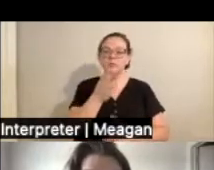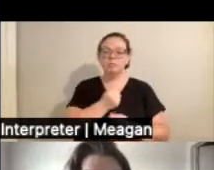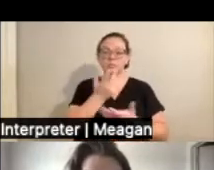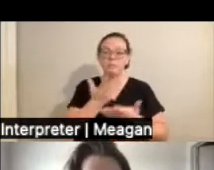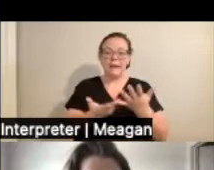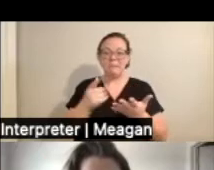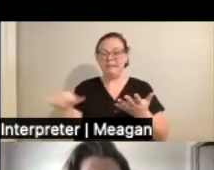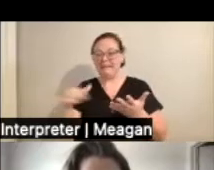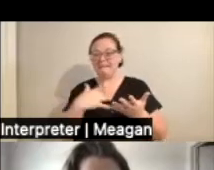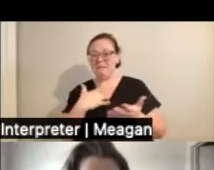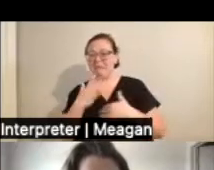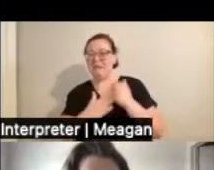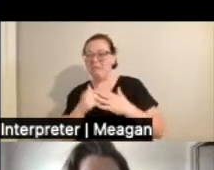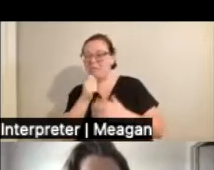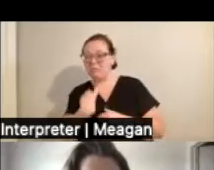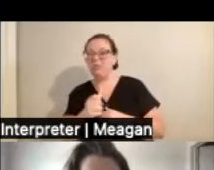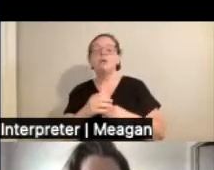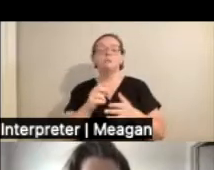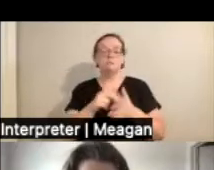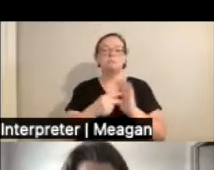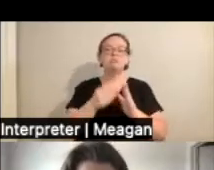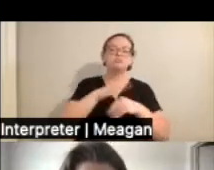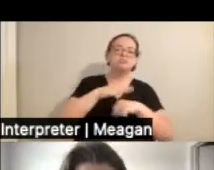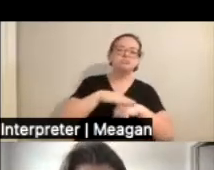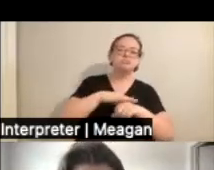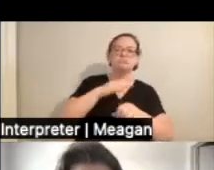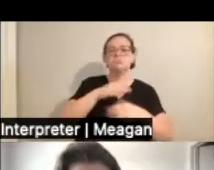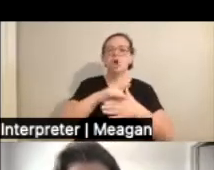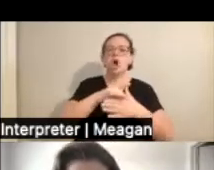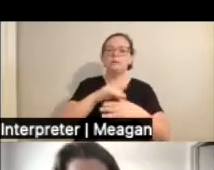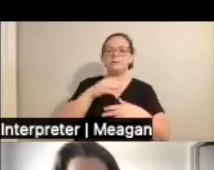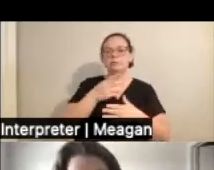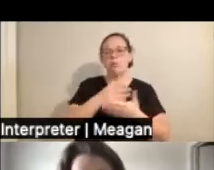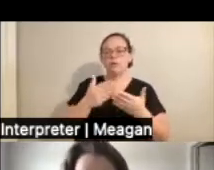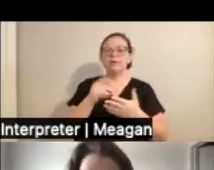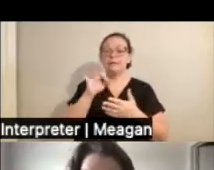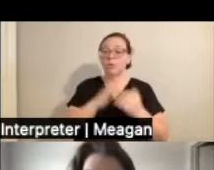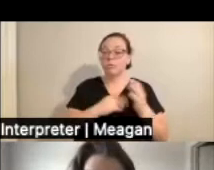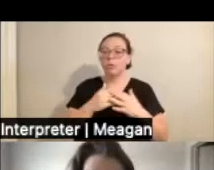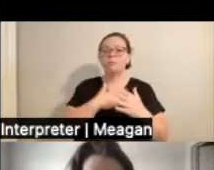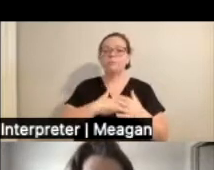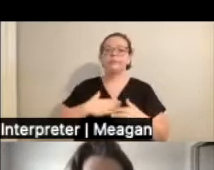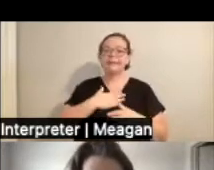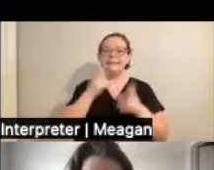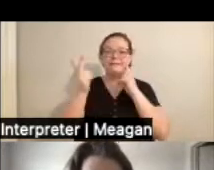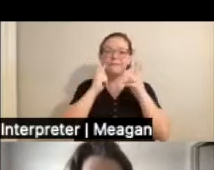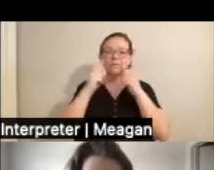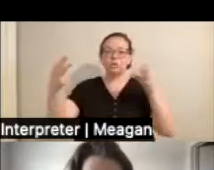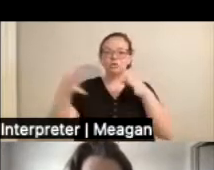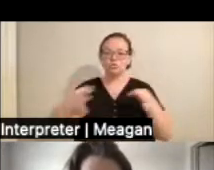else discomfort. And if you feel comfortable, please provide a visual description of yourself when you are on